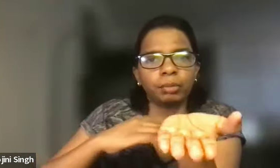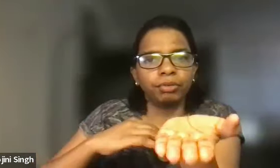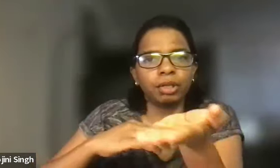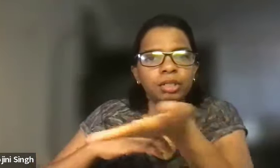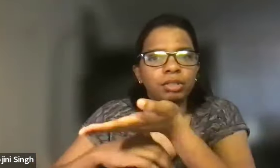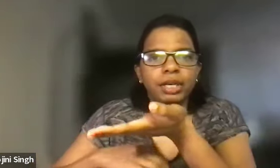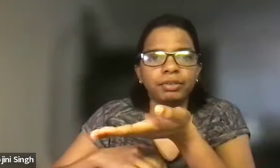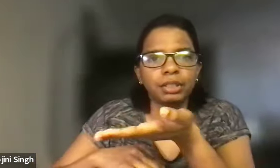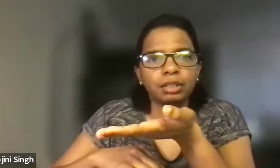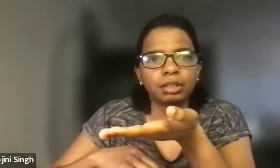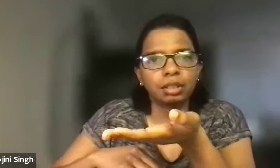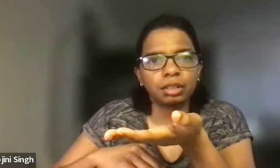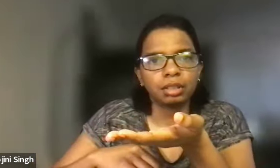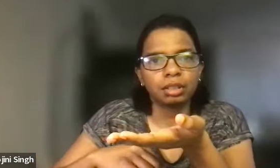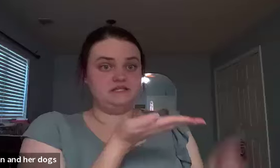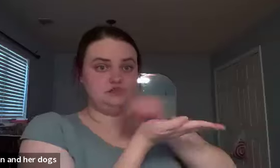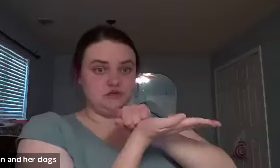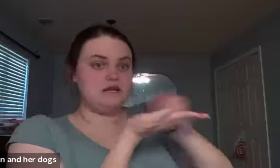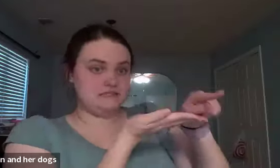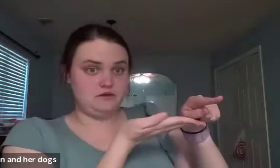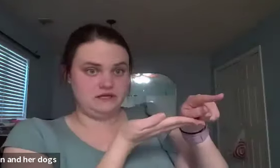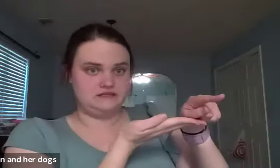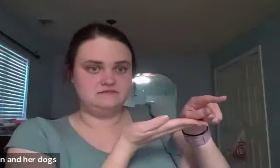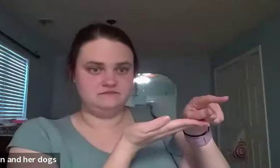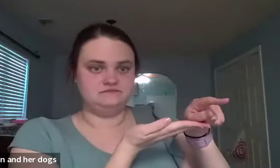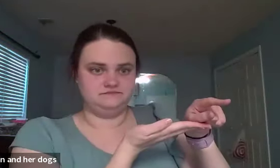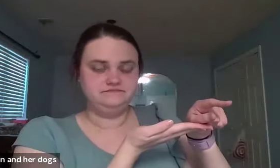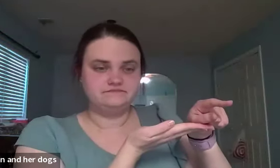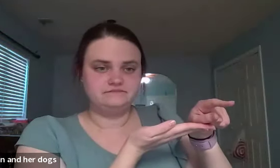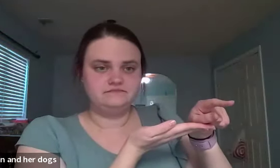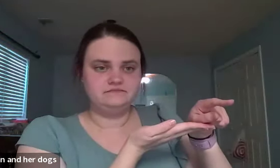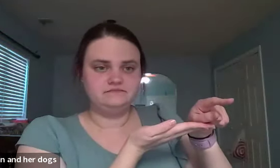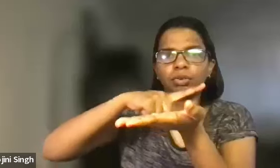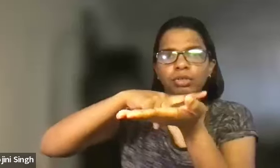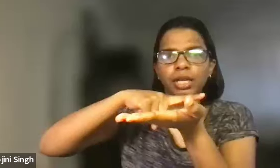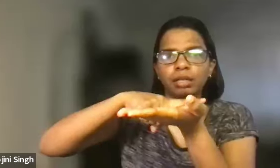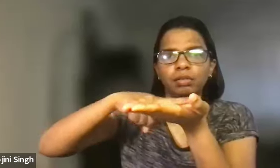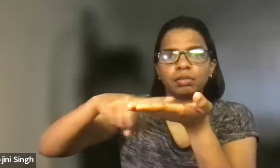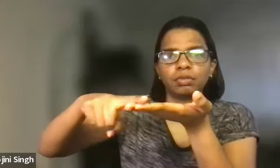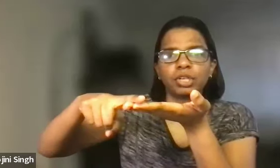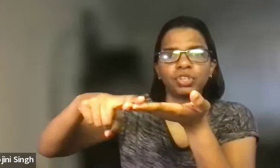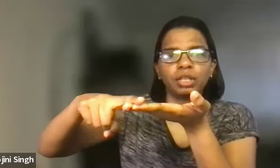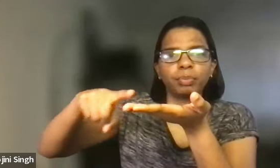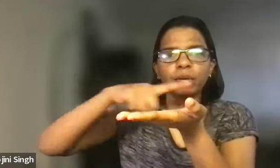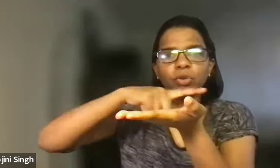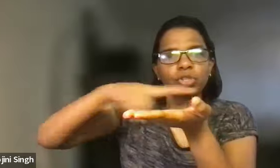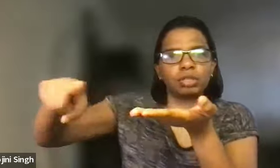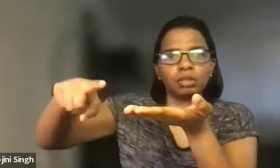in front or sideways? sideways. You do want it sideways. And the finger goes like touching the palm or just